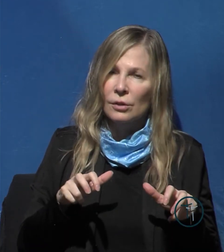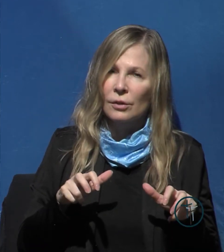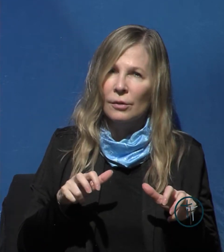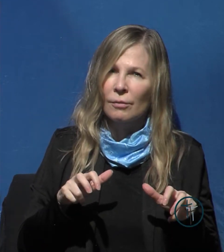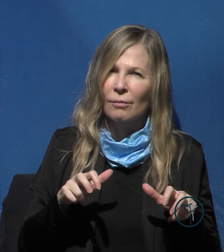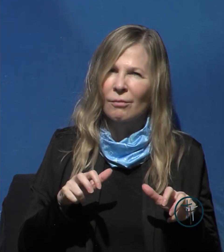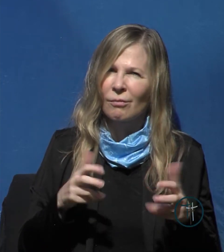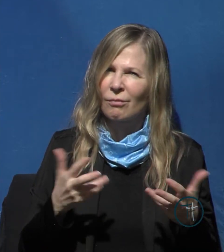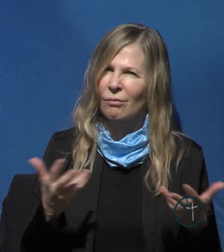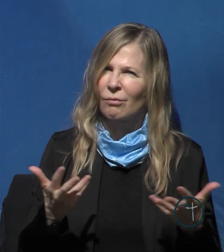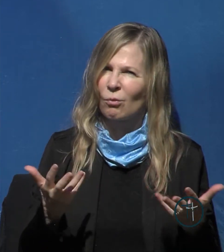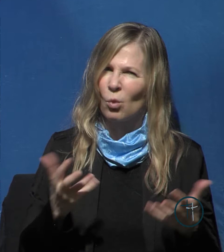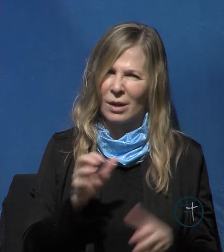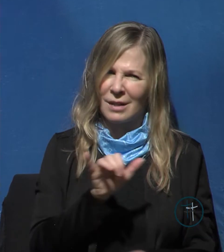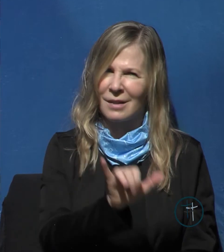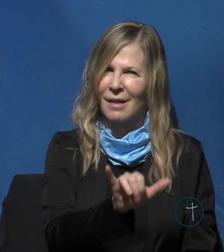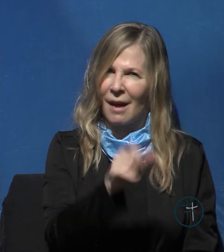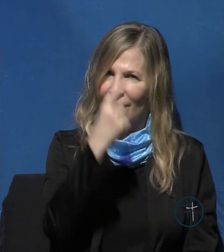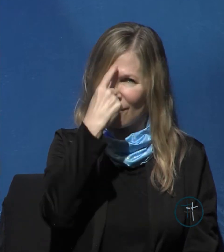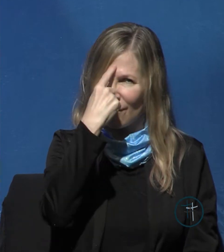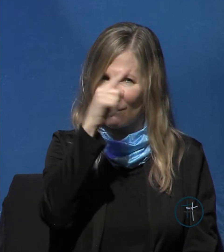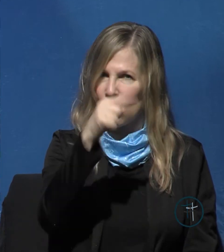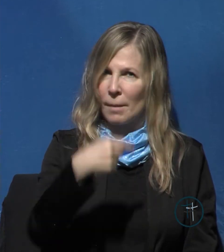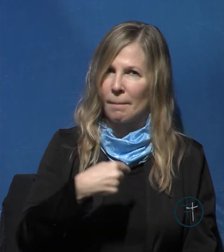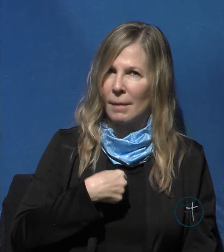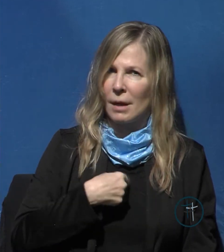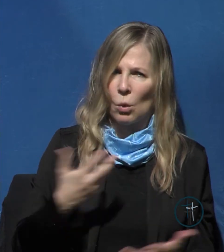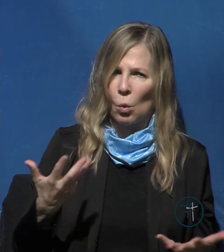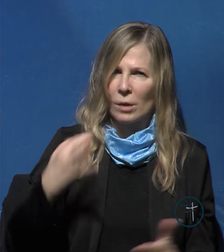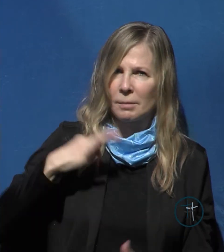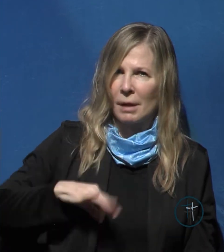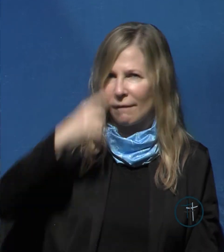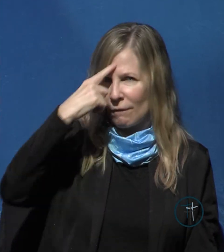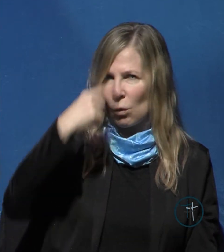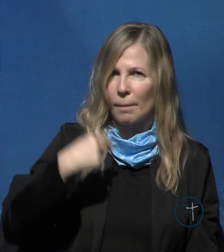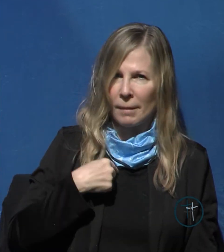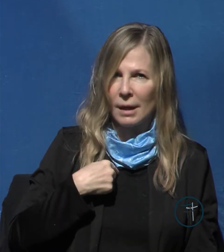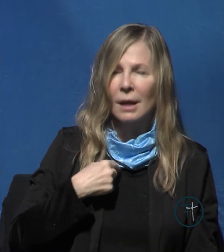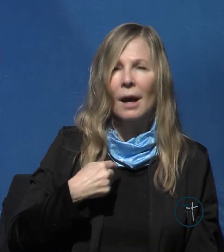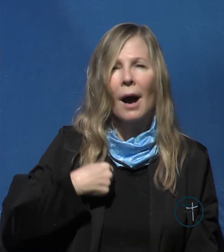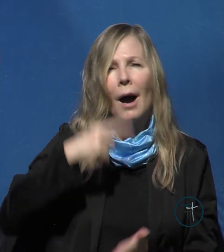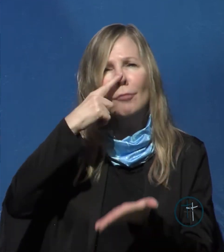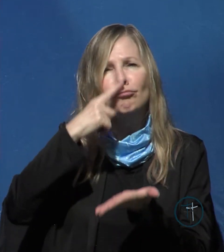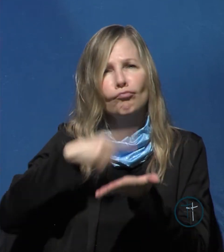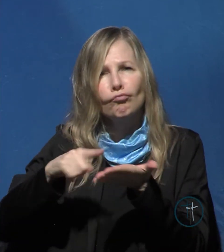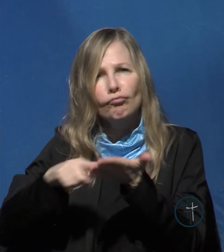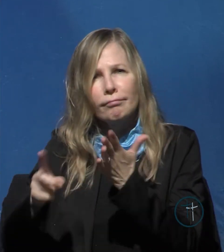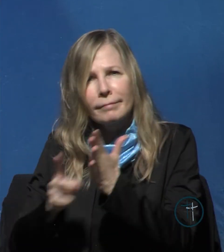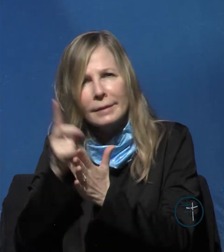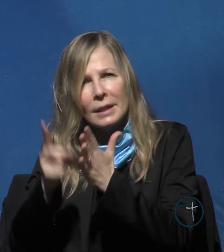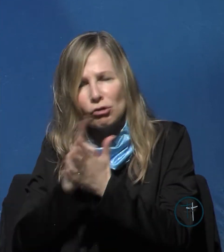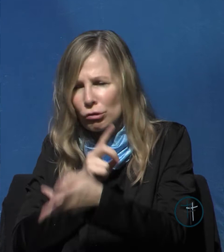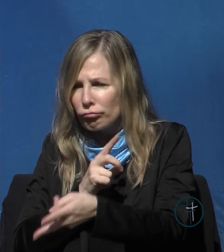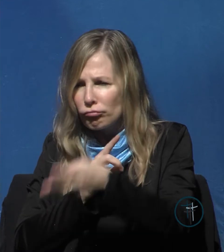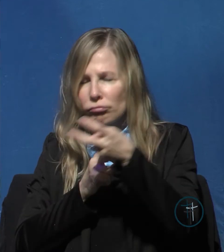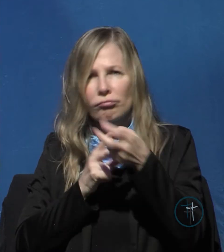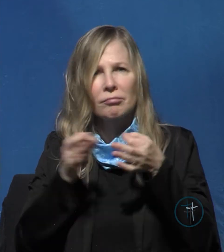What is it for me? I pulled up a dictionary definition of